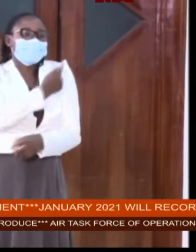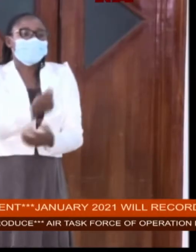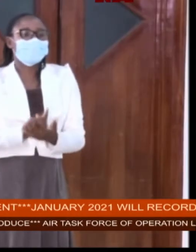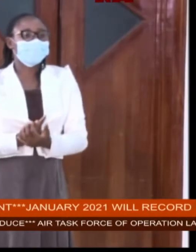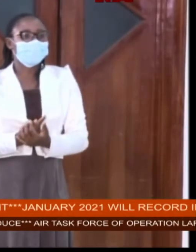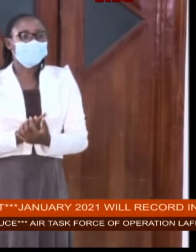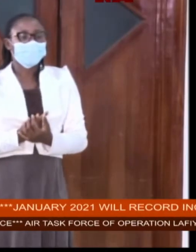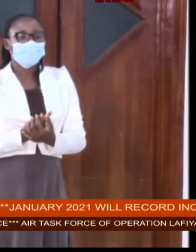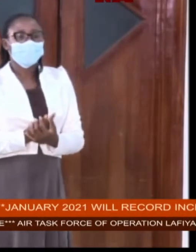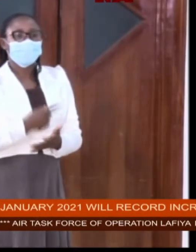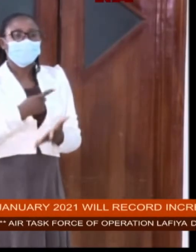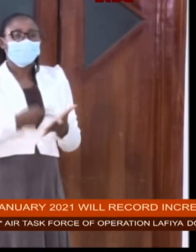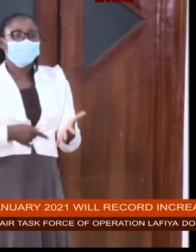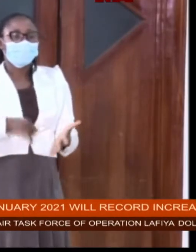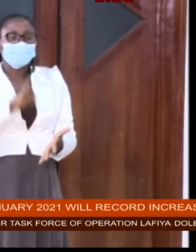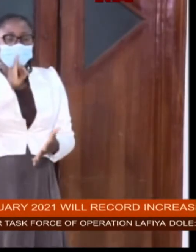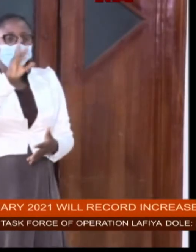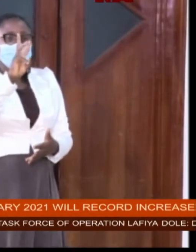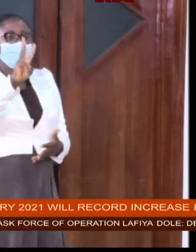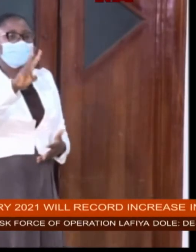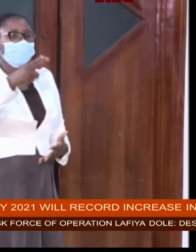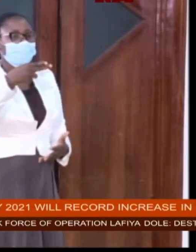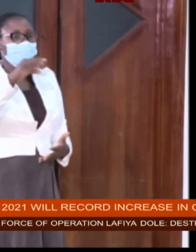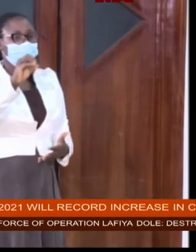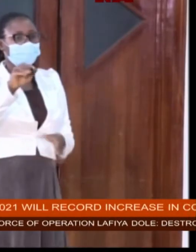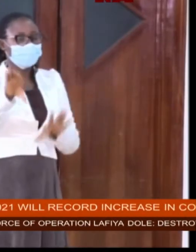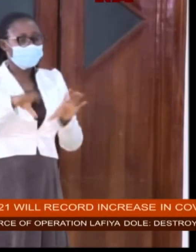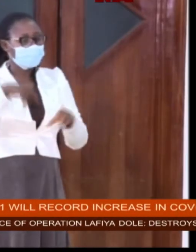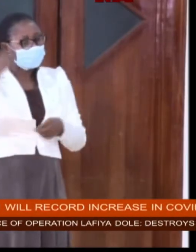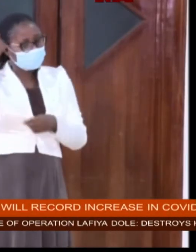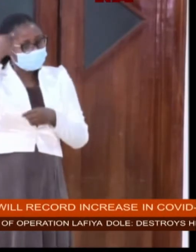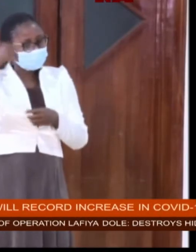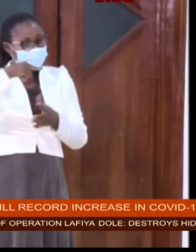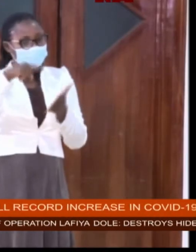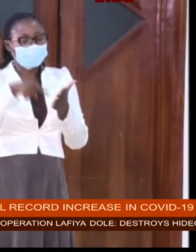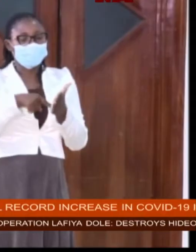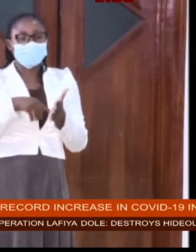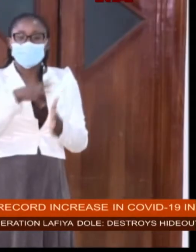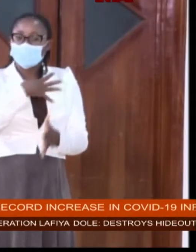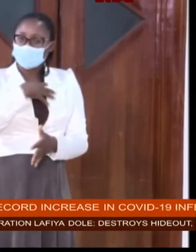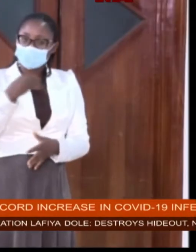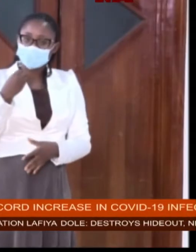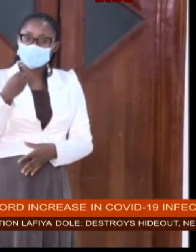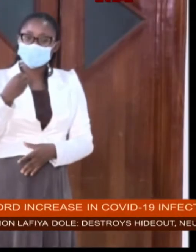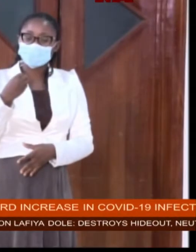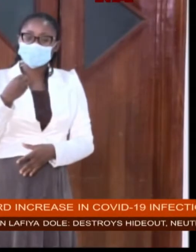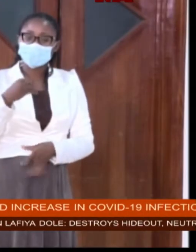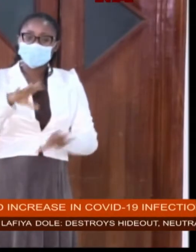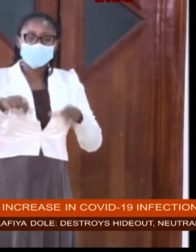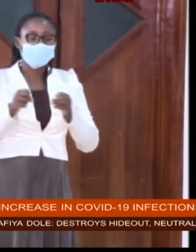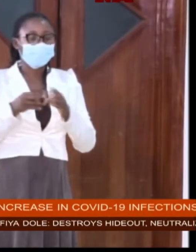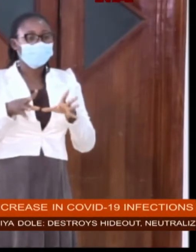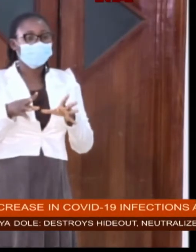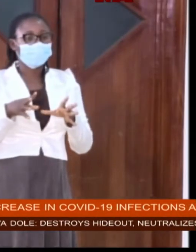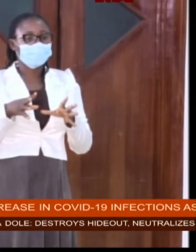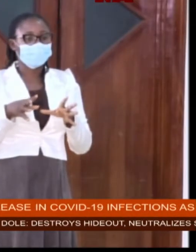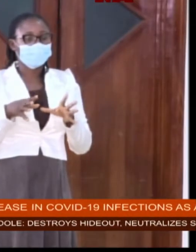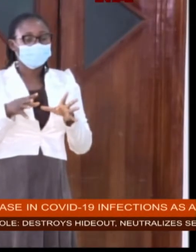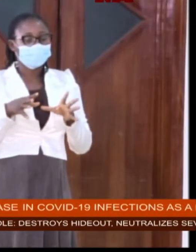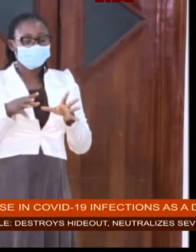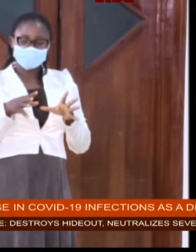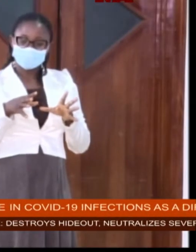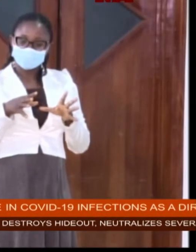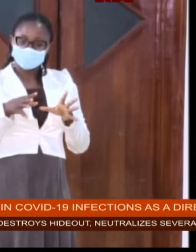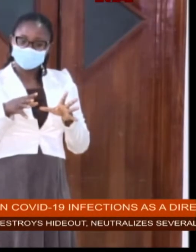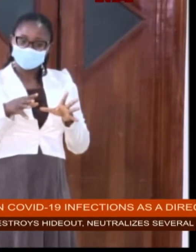vaccines. What is WHO doing concerning this? And how much